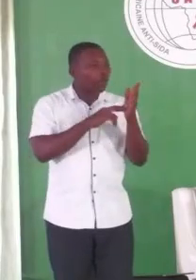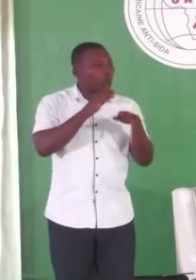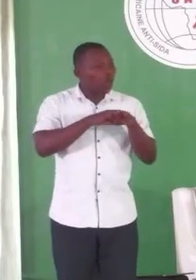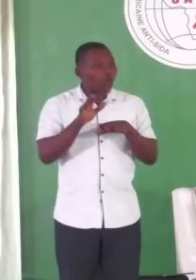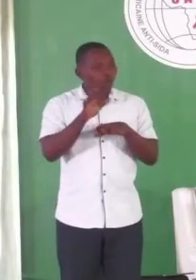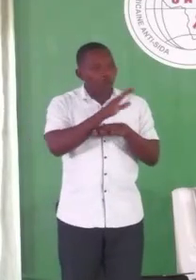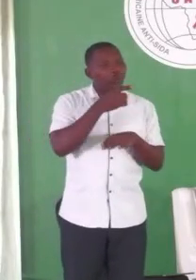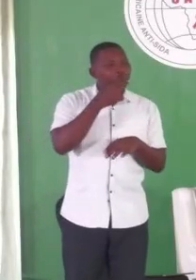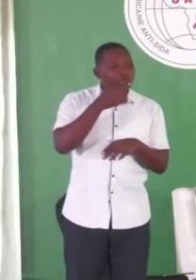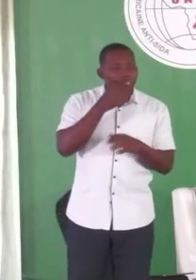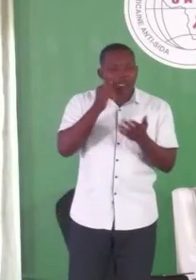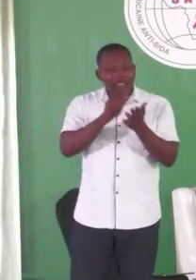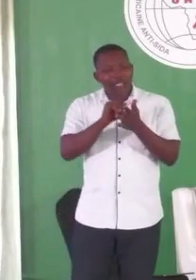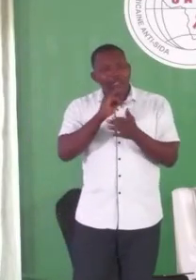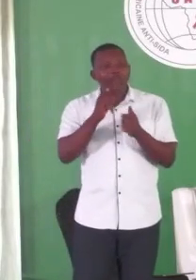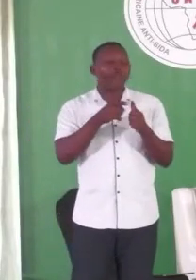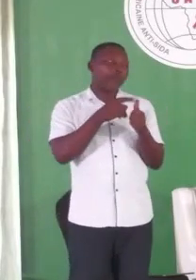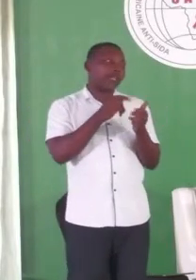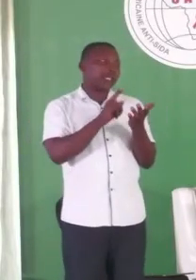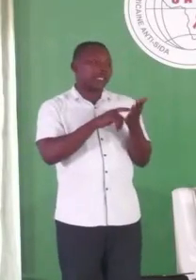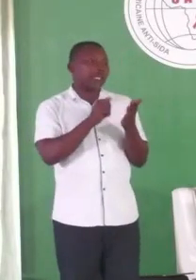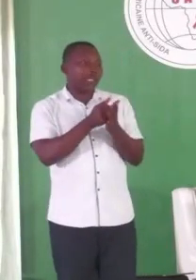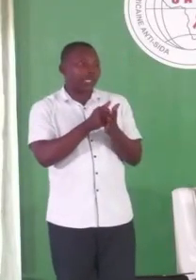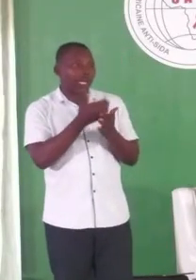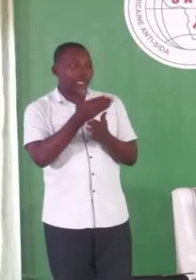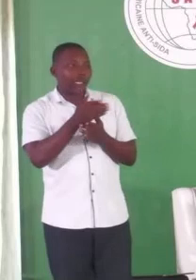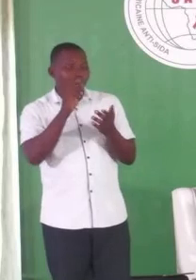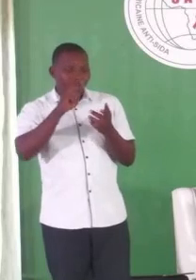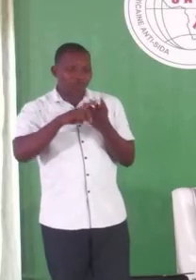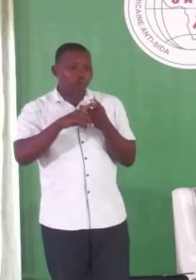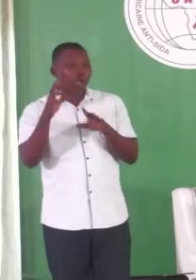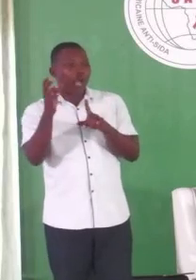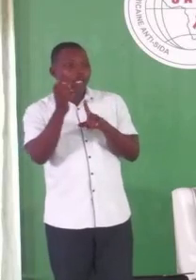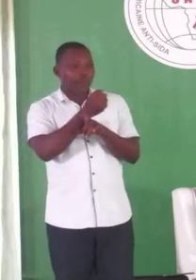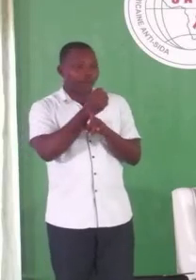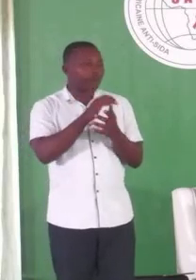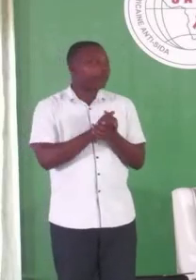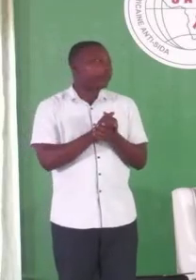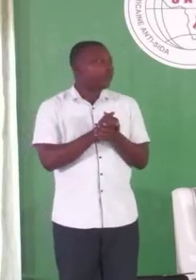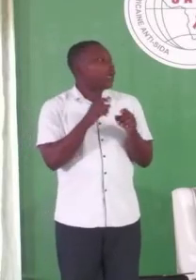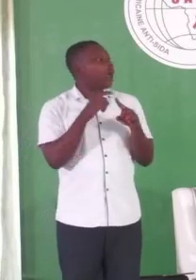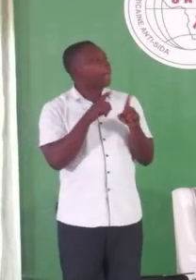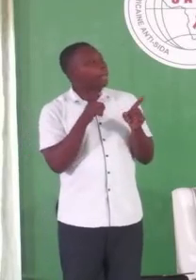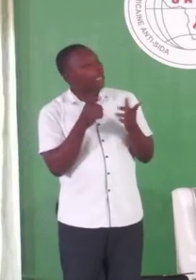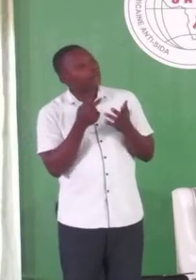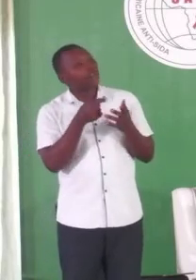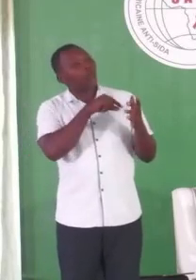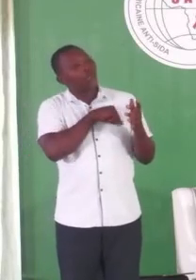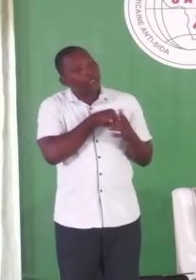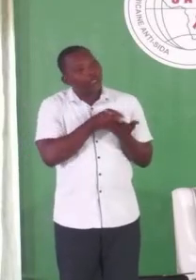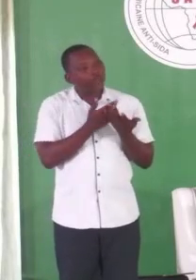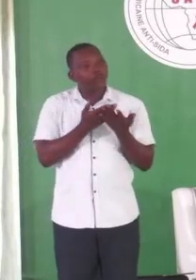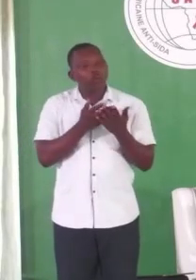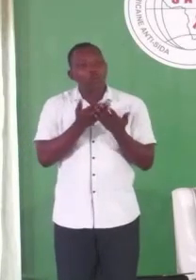first benchmark that you have to achieve if you want to apply for validation. But the qualitative criteria,